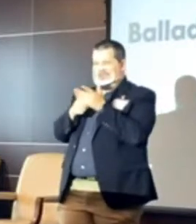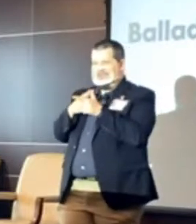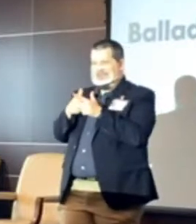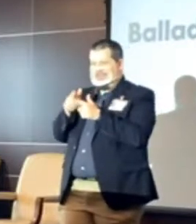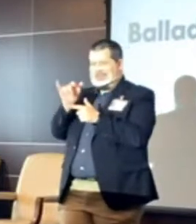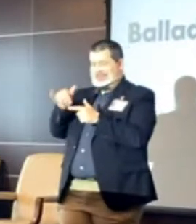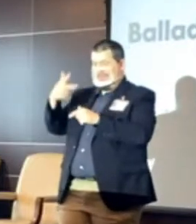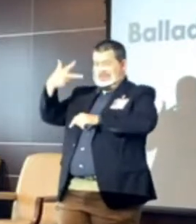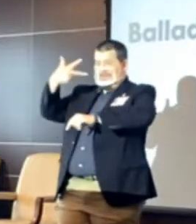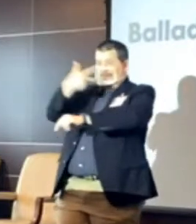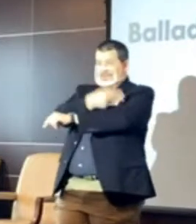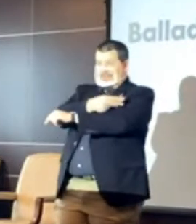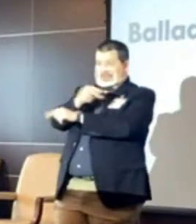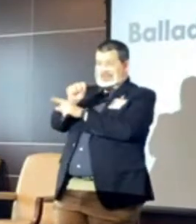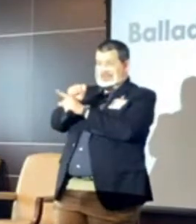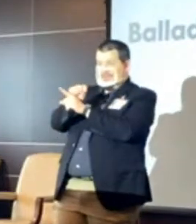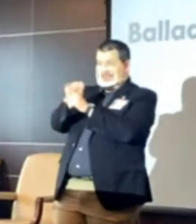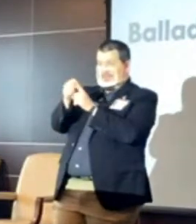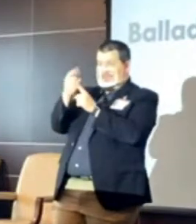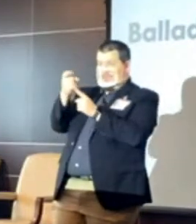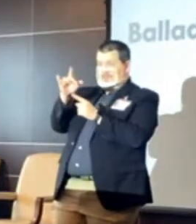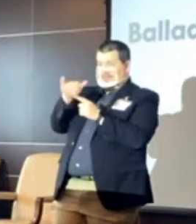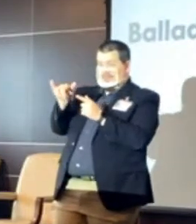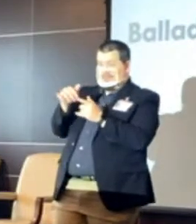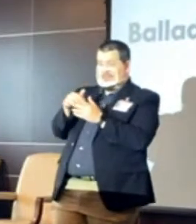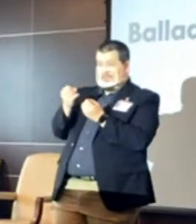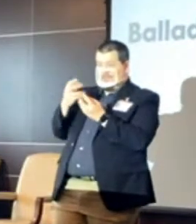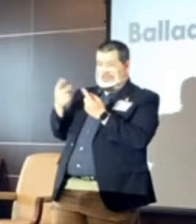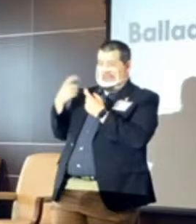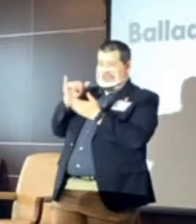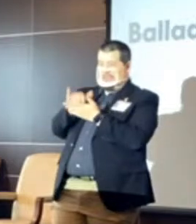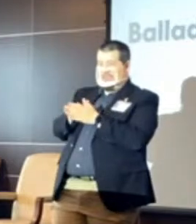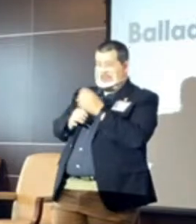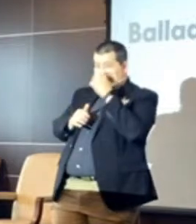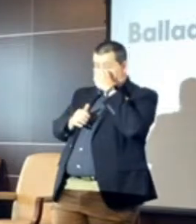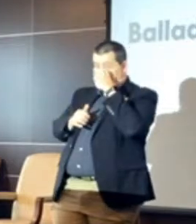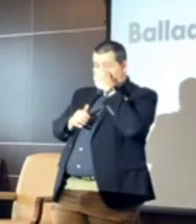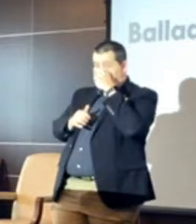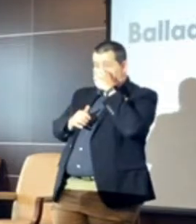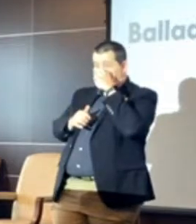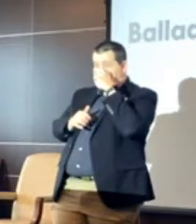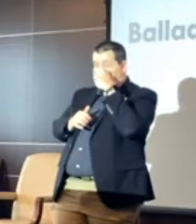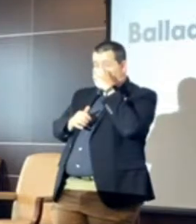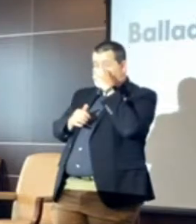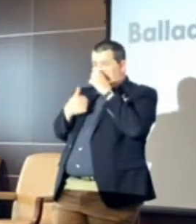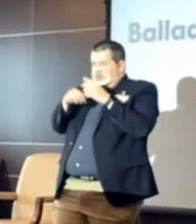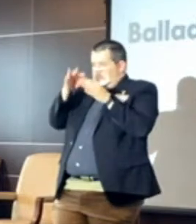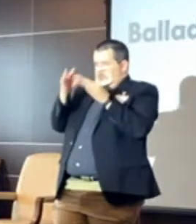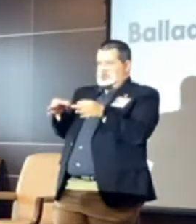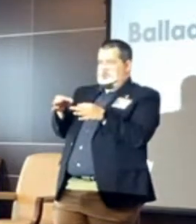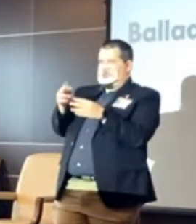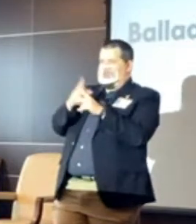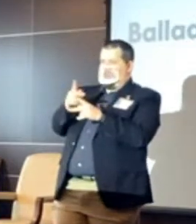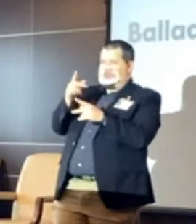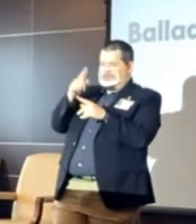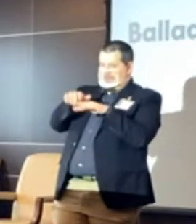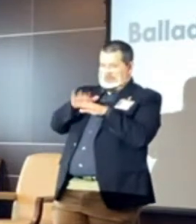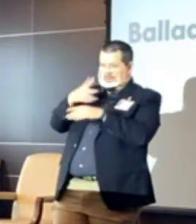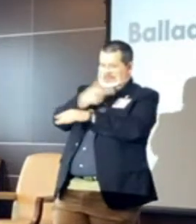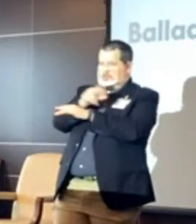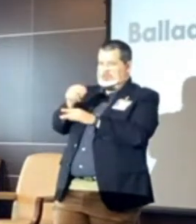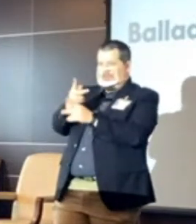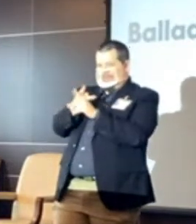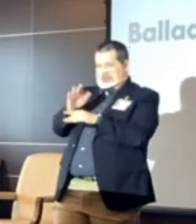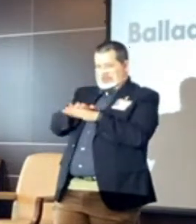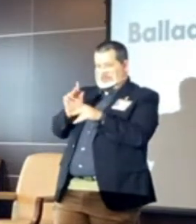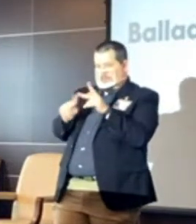is vaccination status one of them? A lot of folks have access to that. Yeah, we don't determine care on vaccination status. We take care of